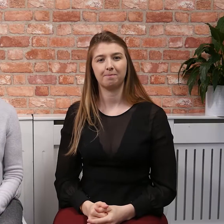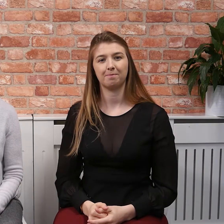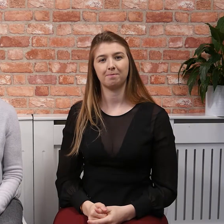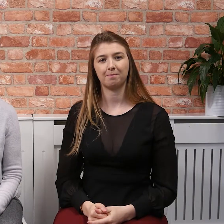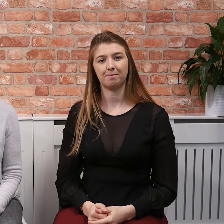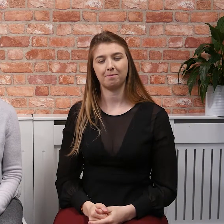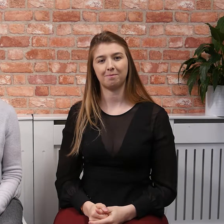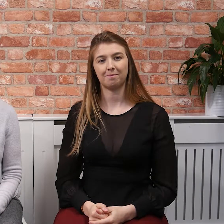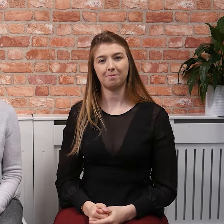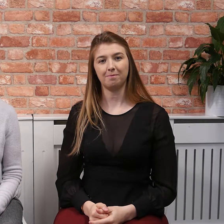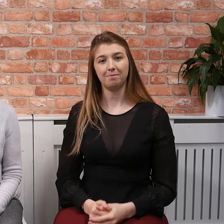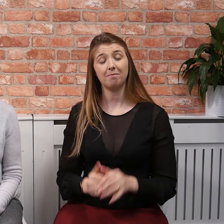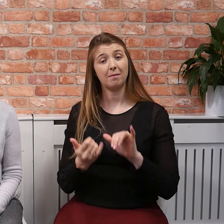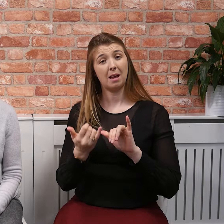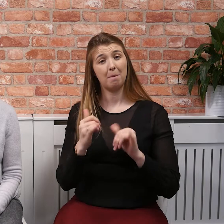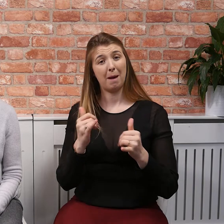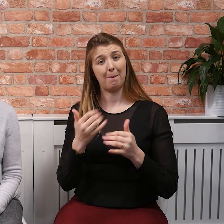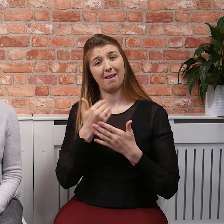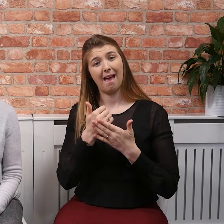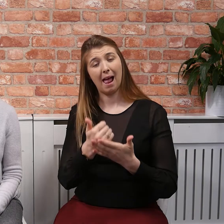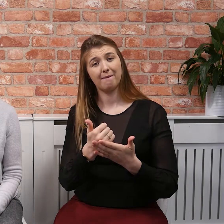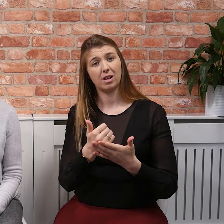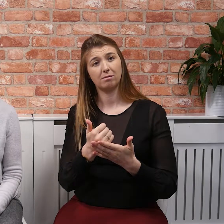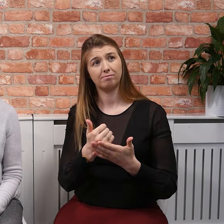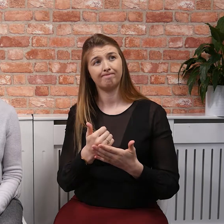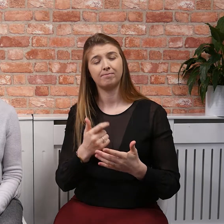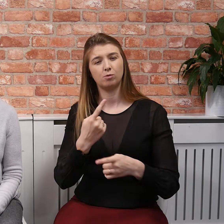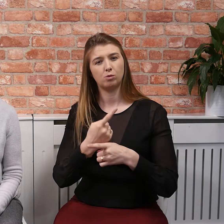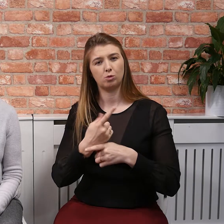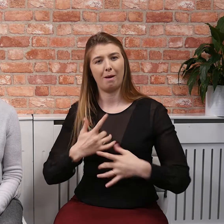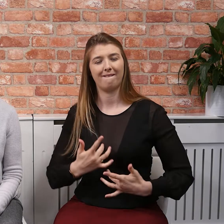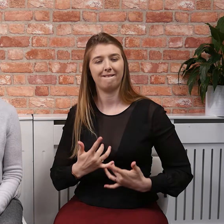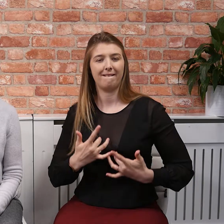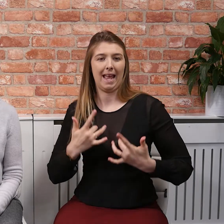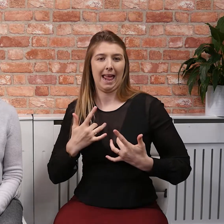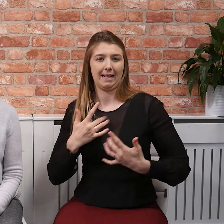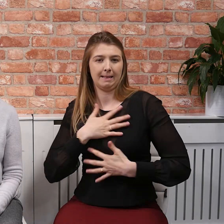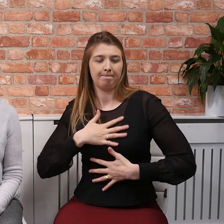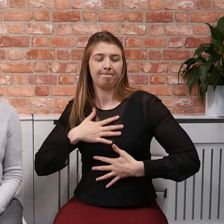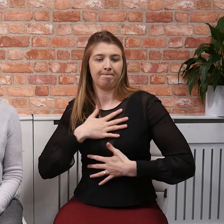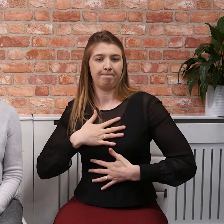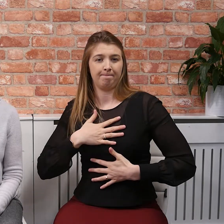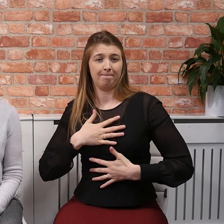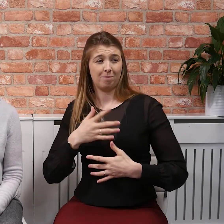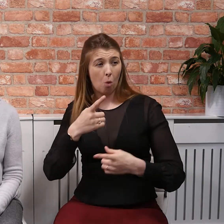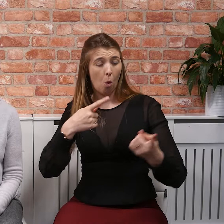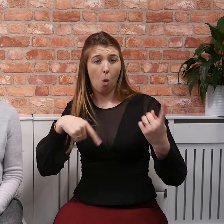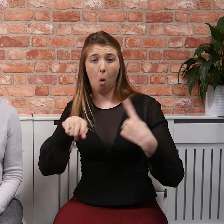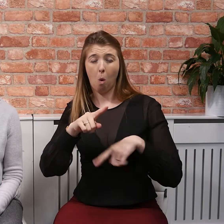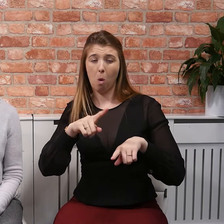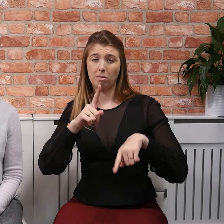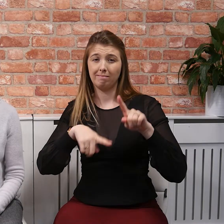I think it might be helpful to say something about feelings. Everyone's different, of